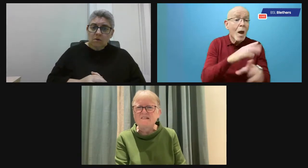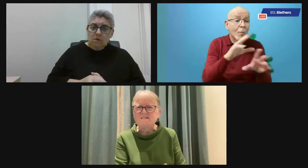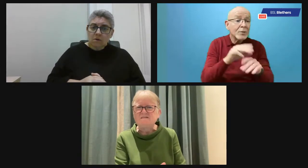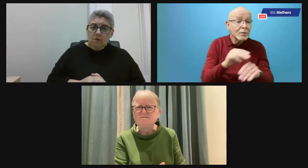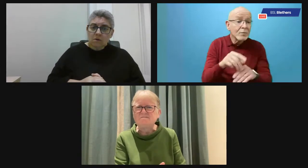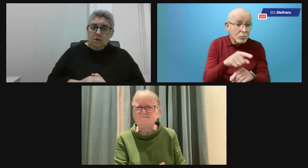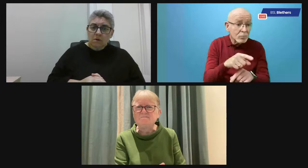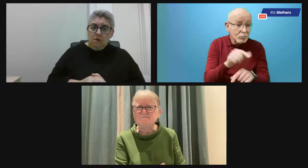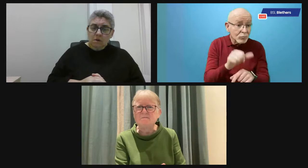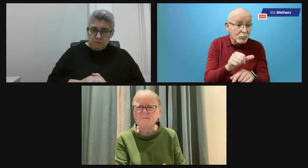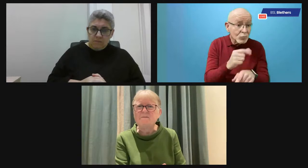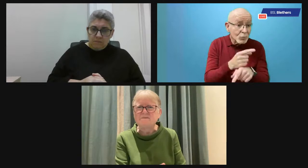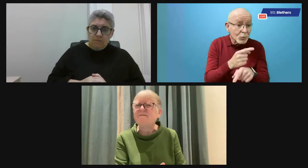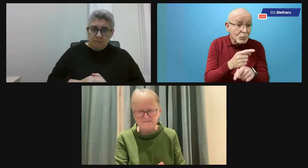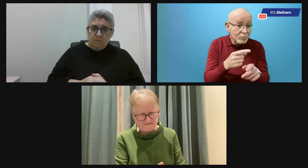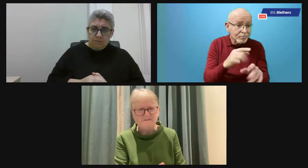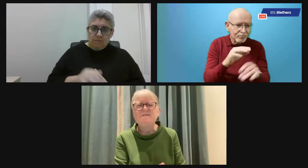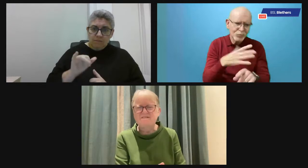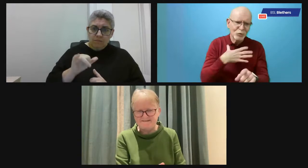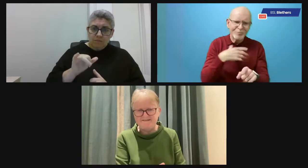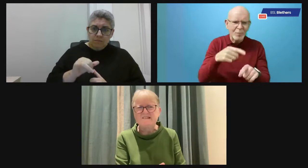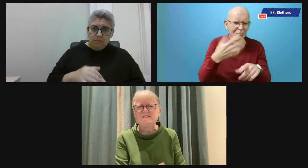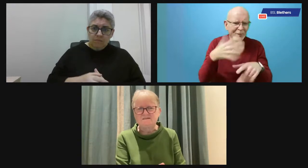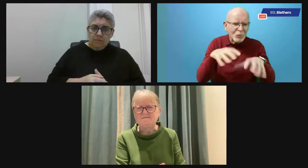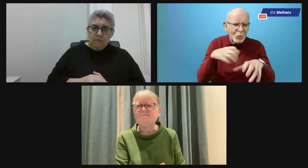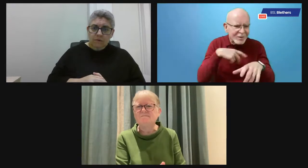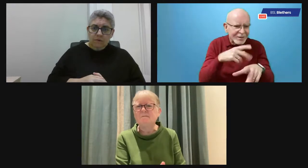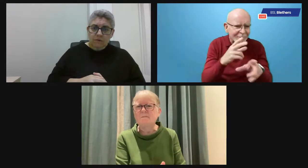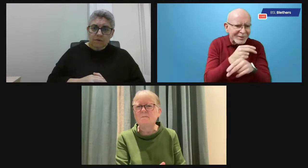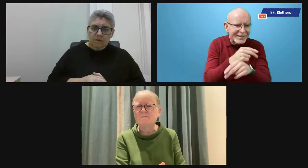Sorry? Yeah, you were talking about